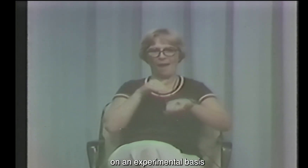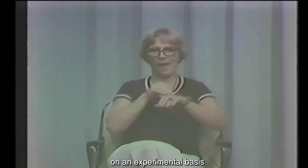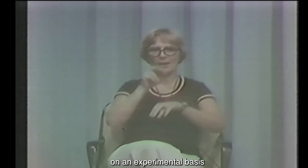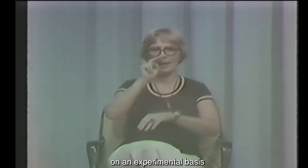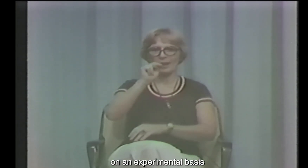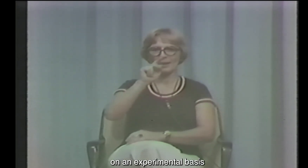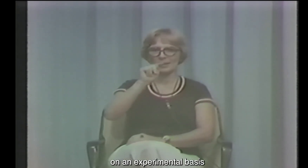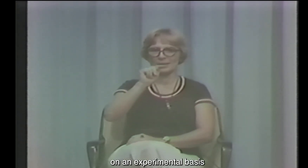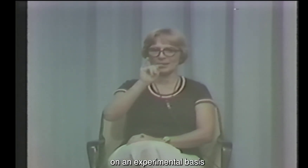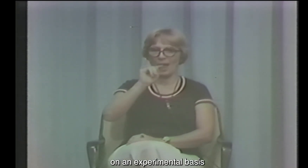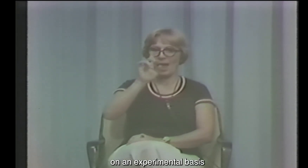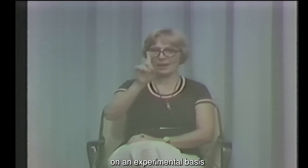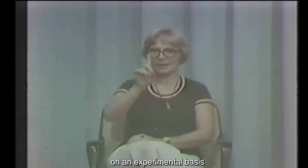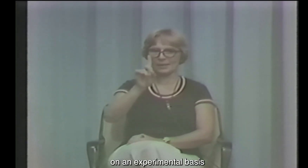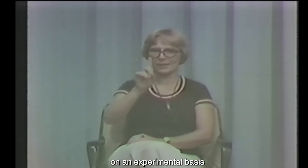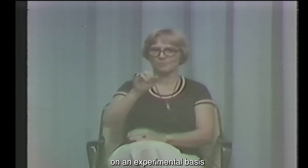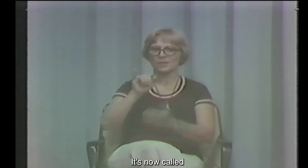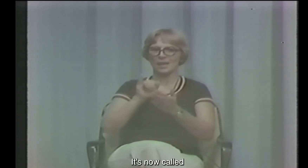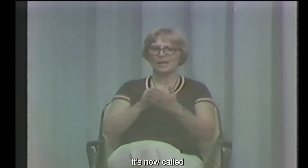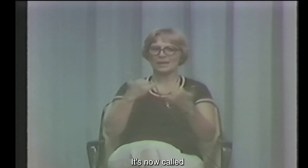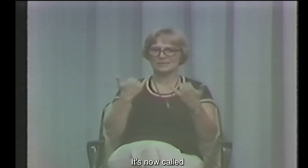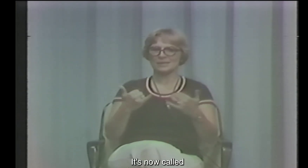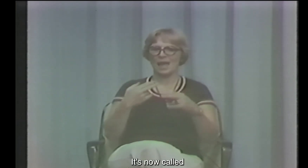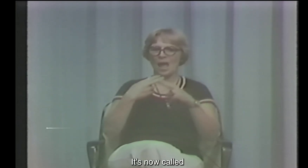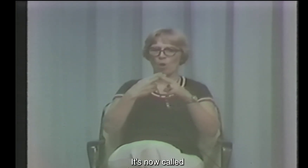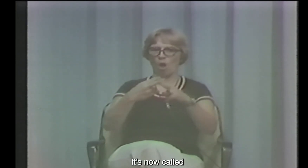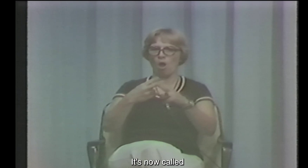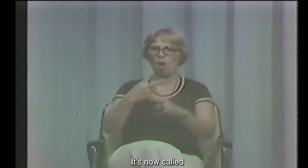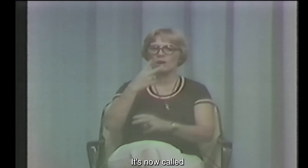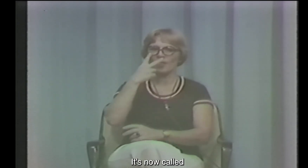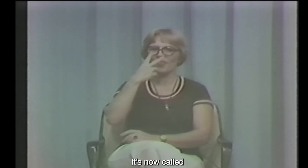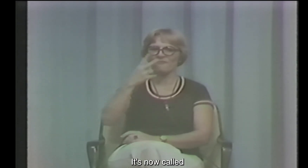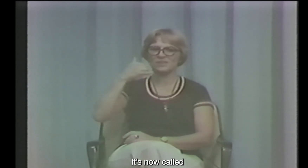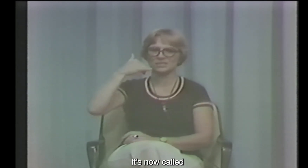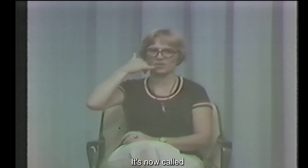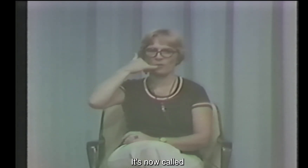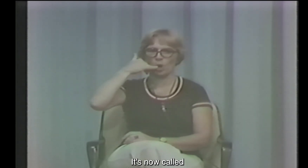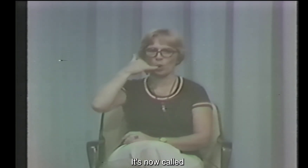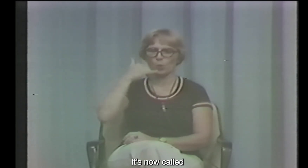at NTID. It's now called the Vista phone.